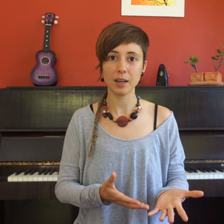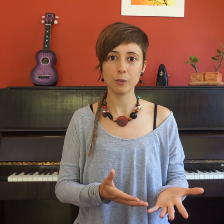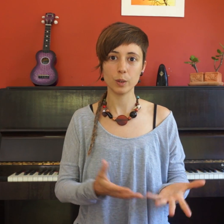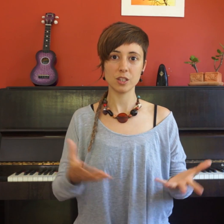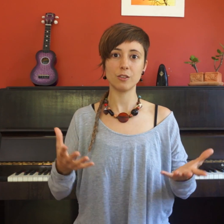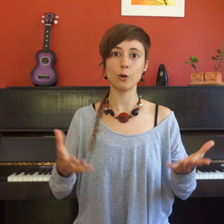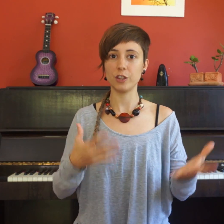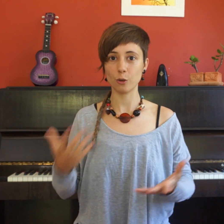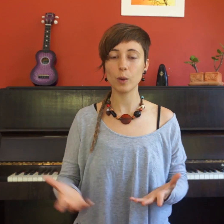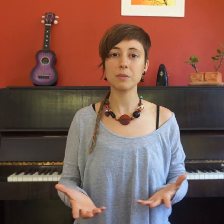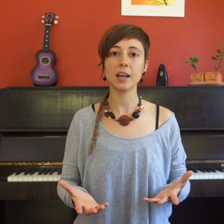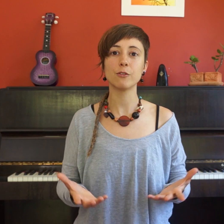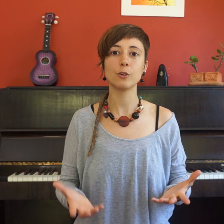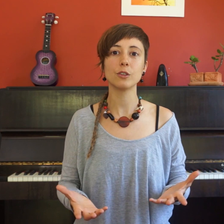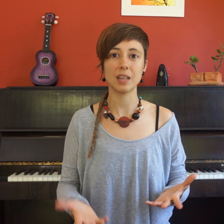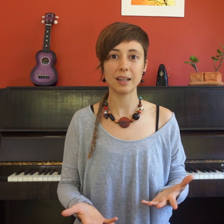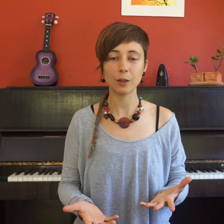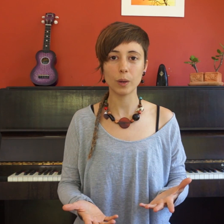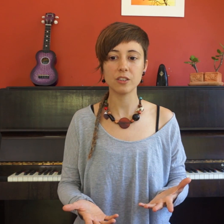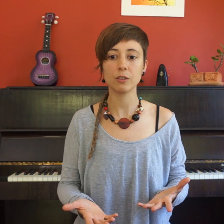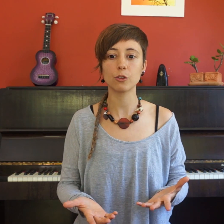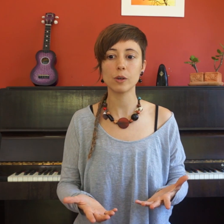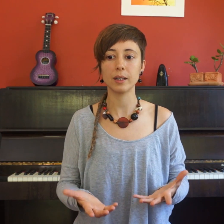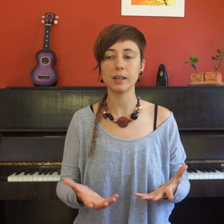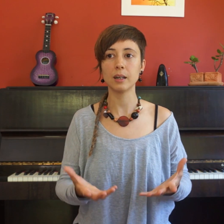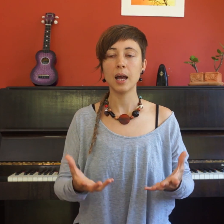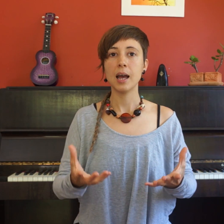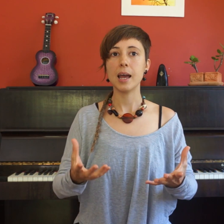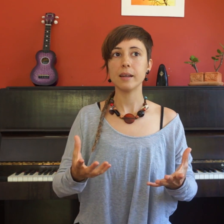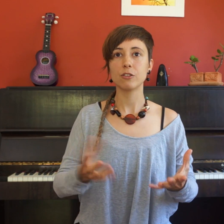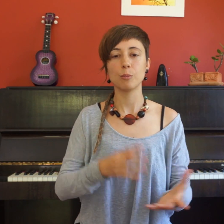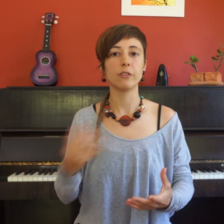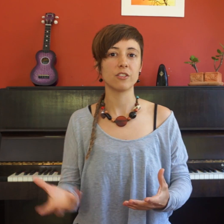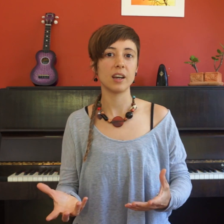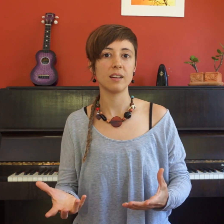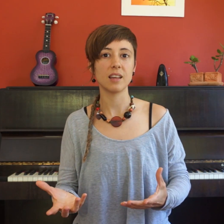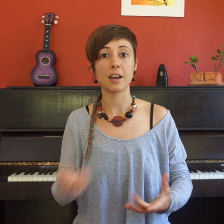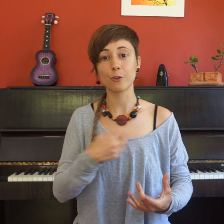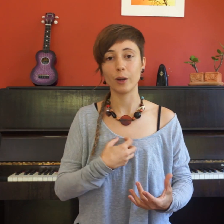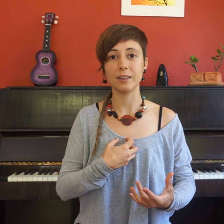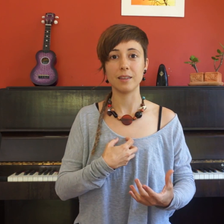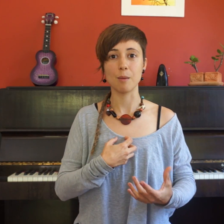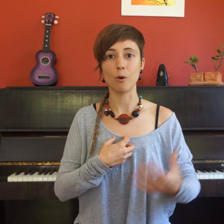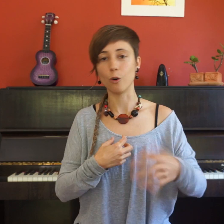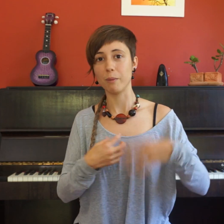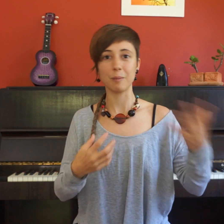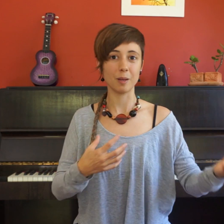website, which is the official website for sign language in Australia. And some of the signs, I've created them or my baby